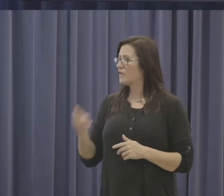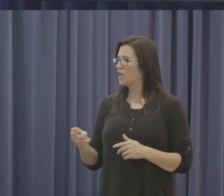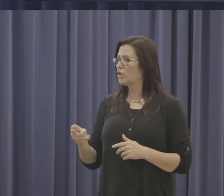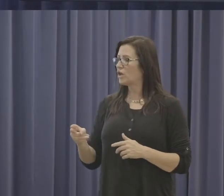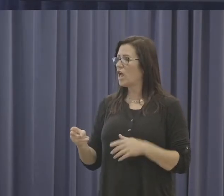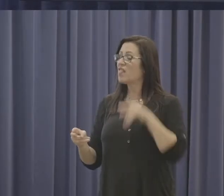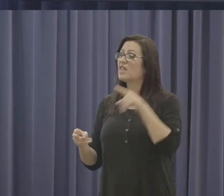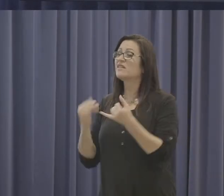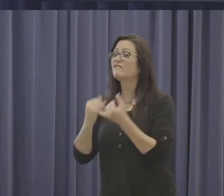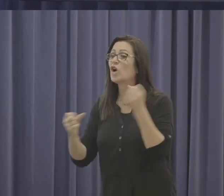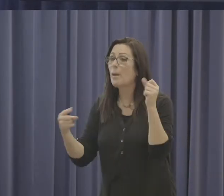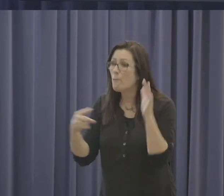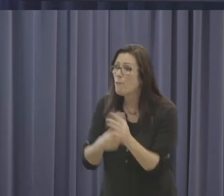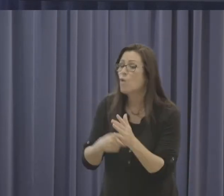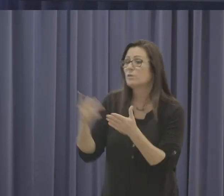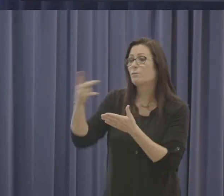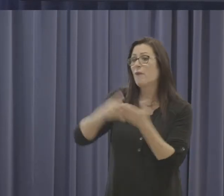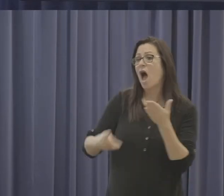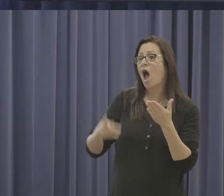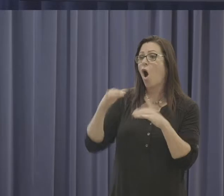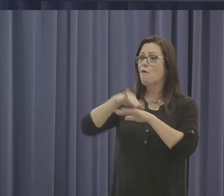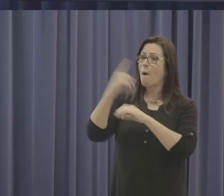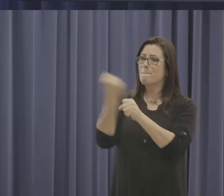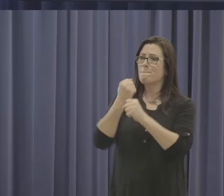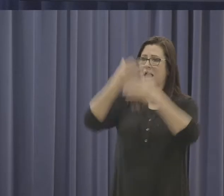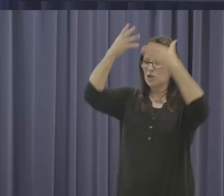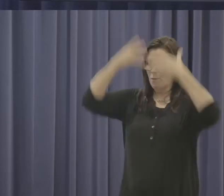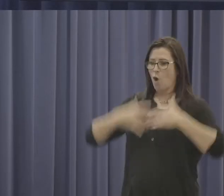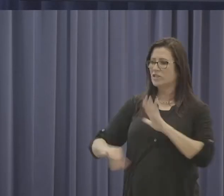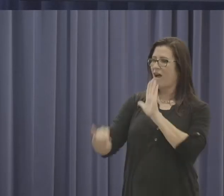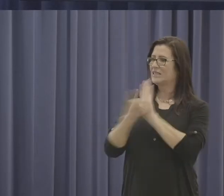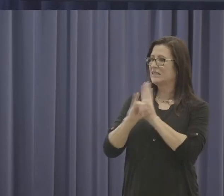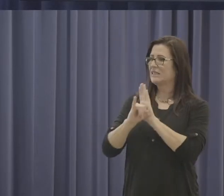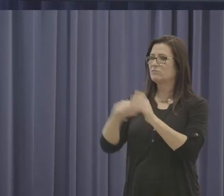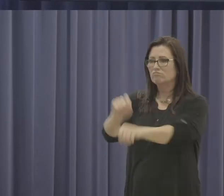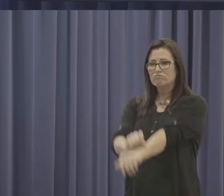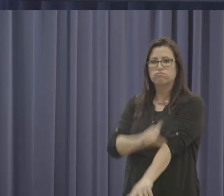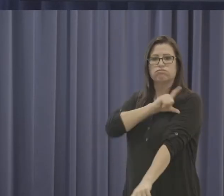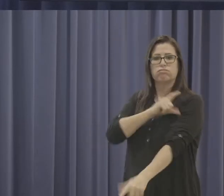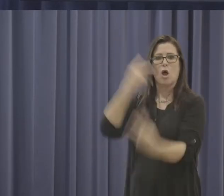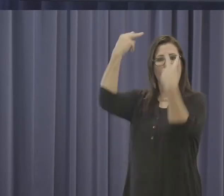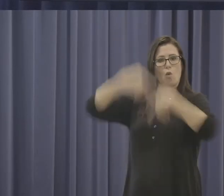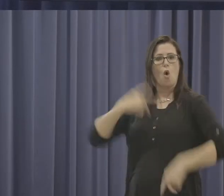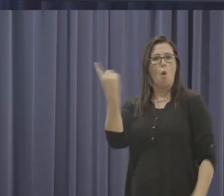hearing, is an important part of what shapes identity, self-esteem, and